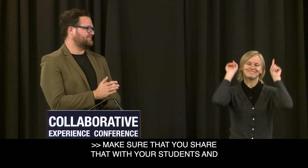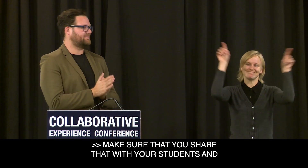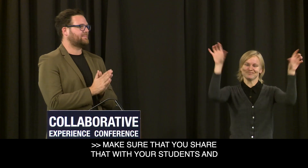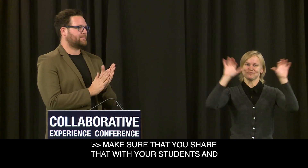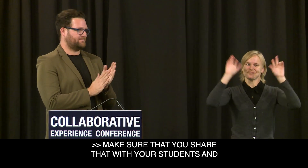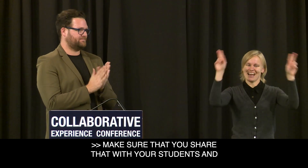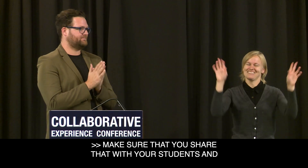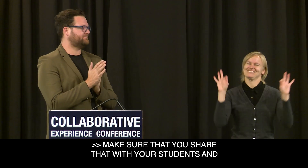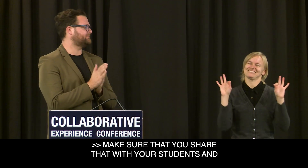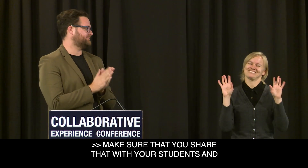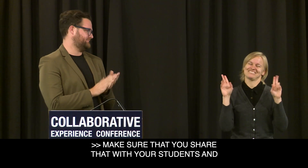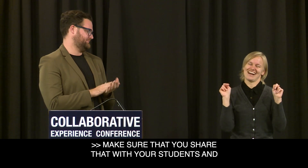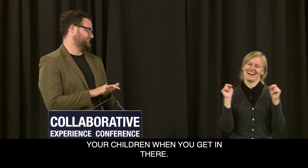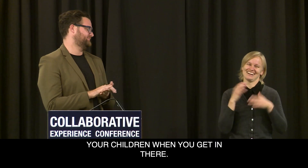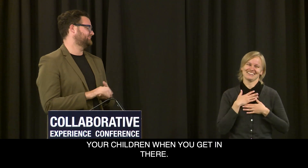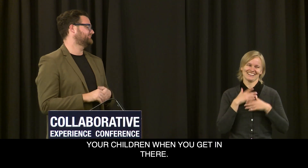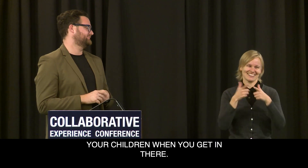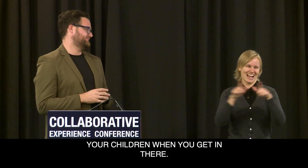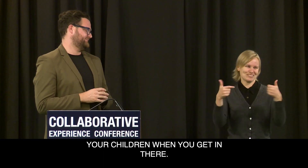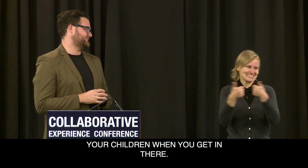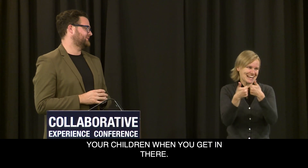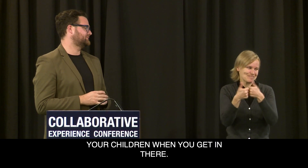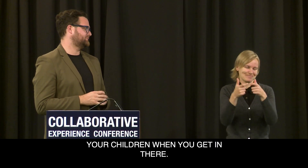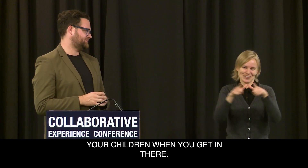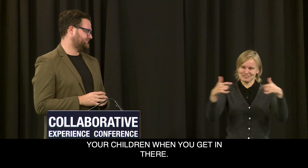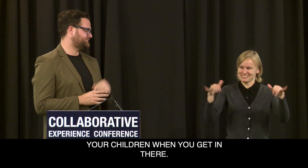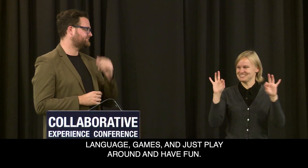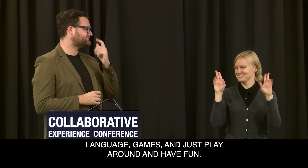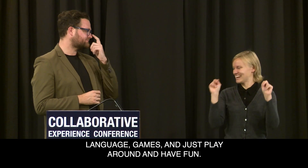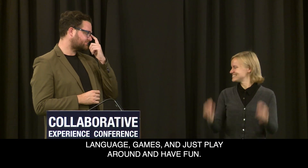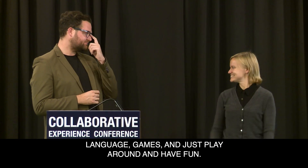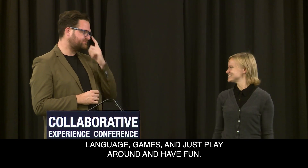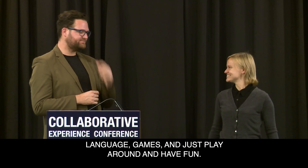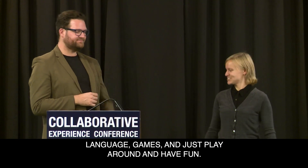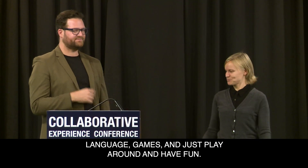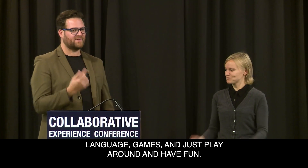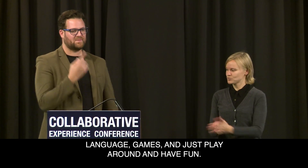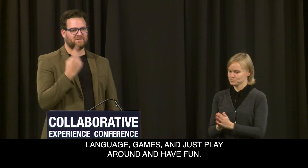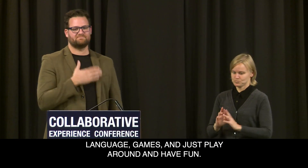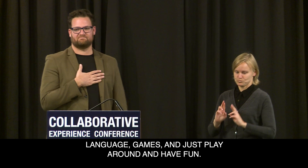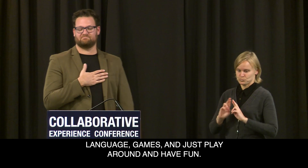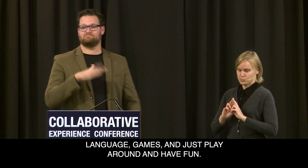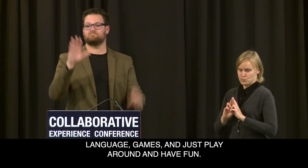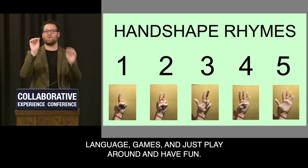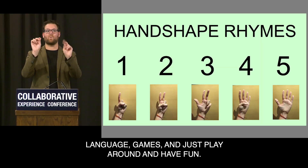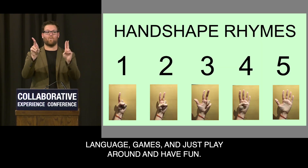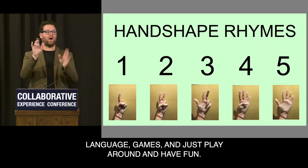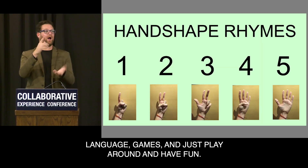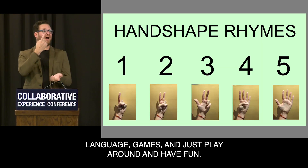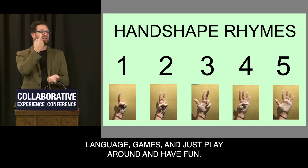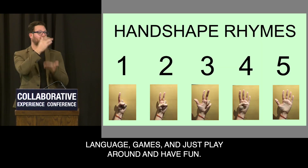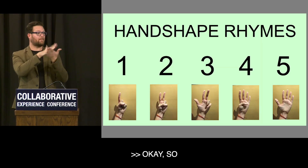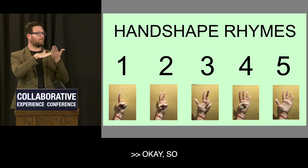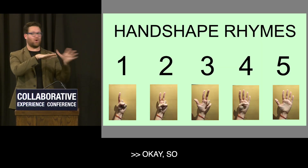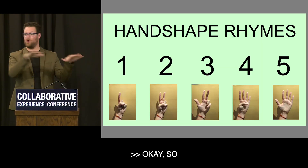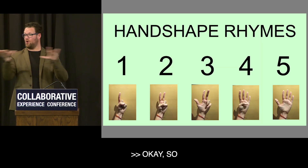sure that you share that with your students and your children when you get in there. Just language games and just play around and have fun. Okay, so